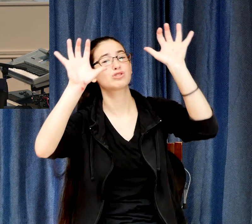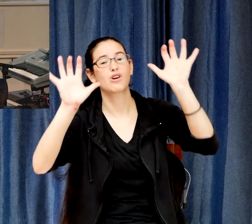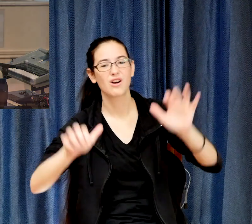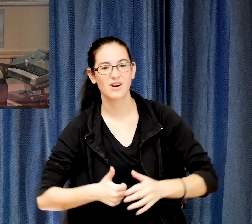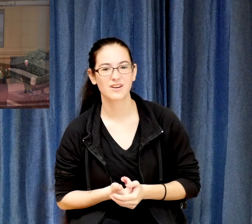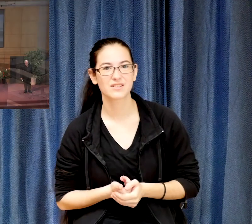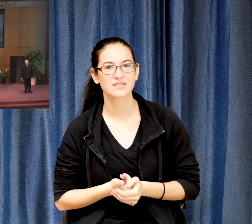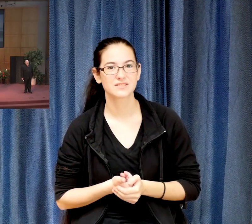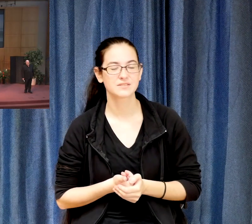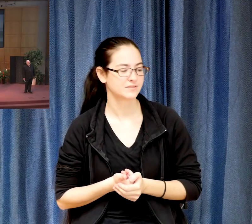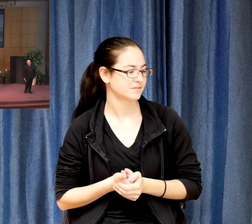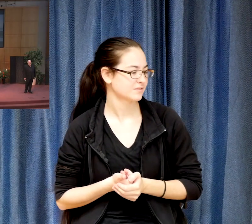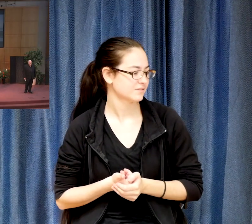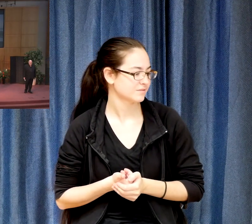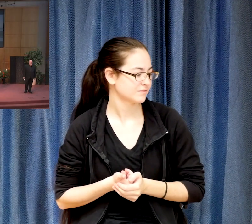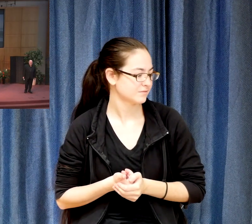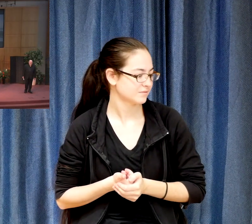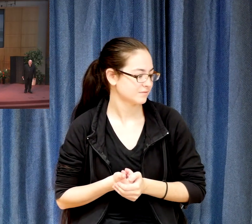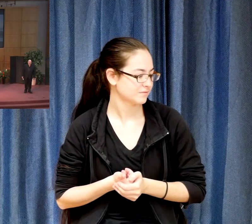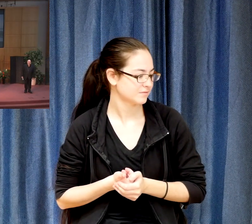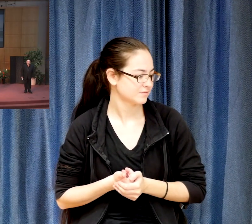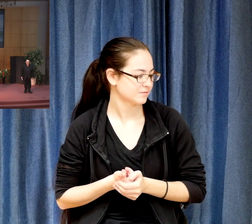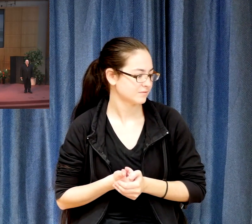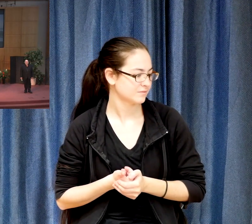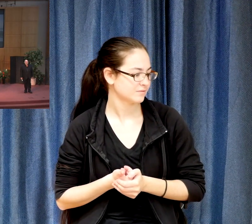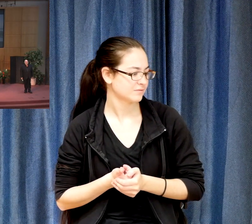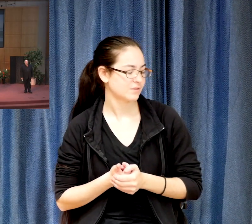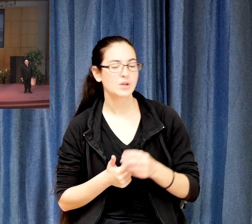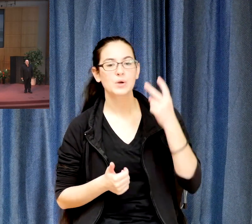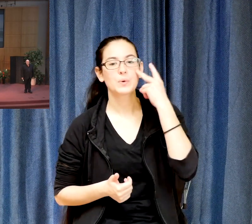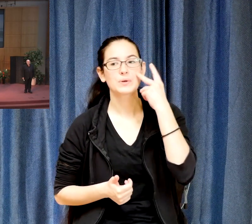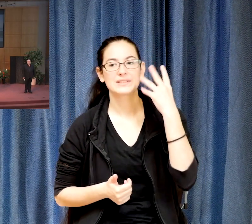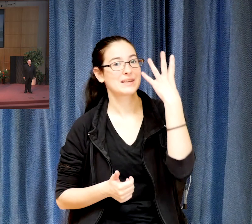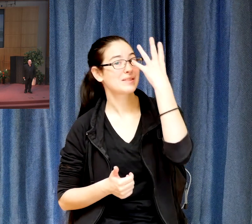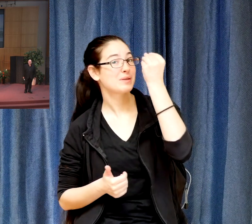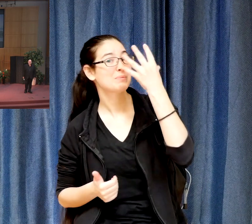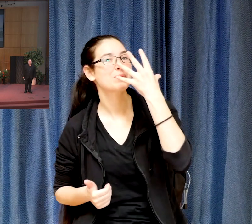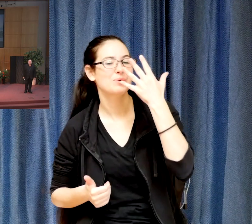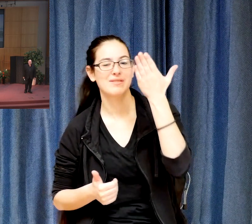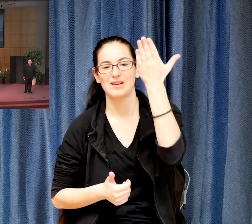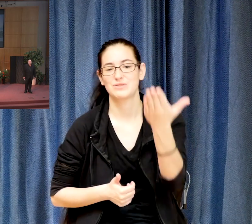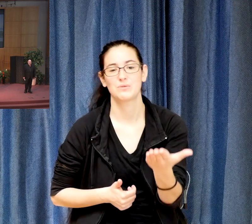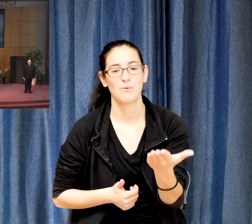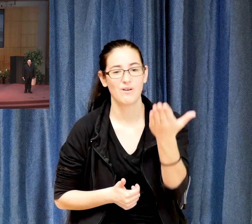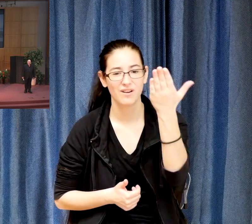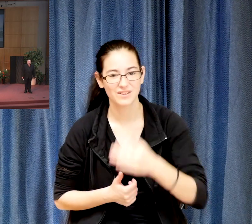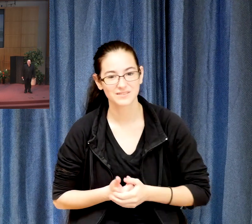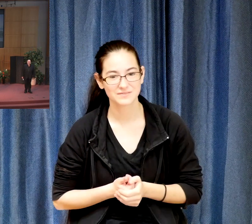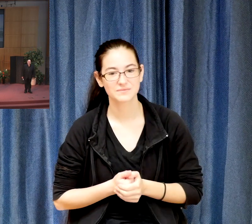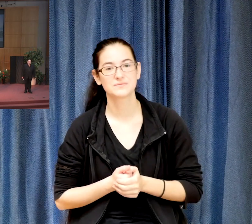A frown can't bring out the beauty that you are.